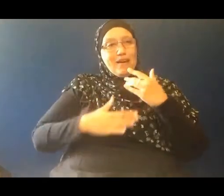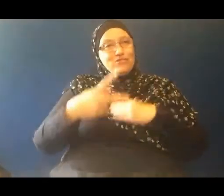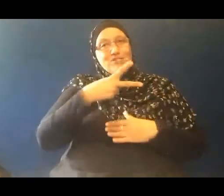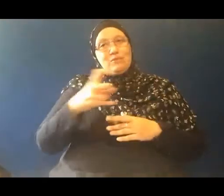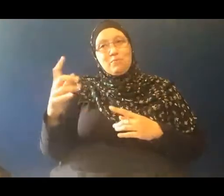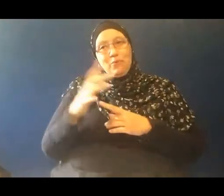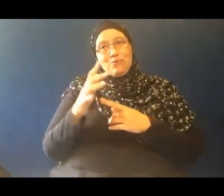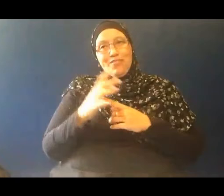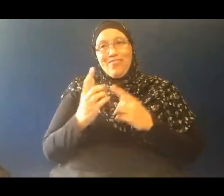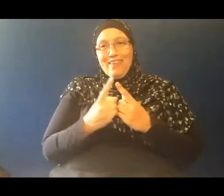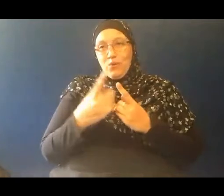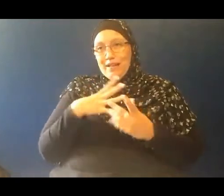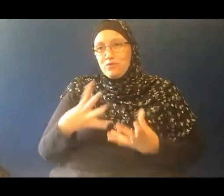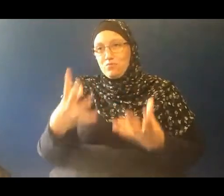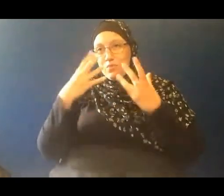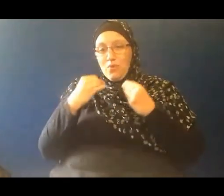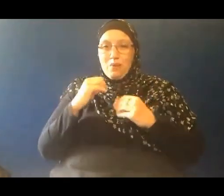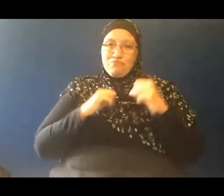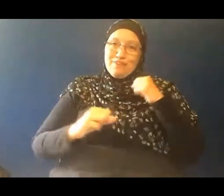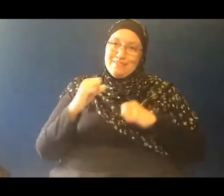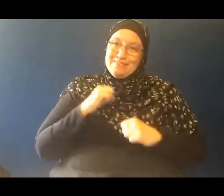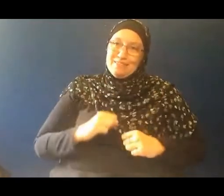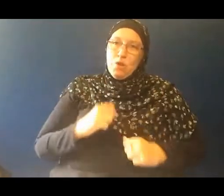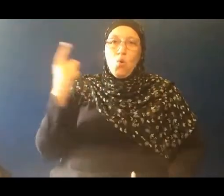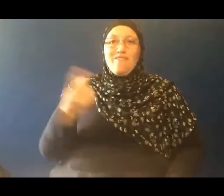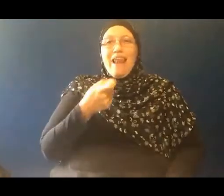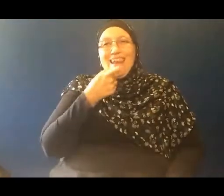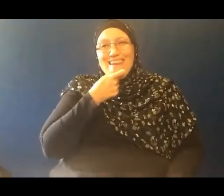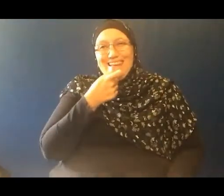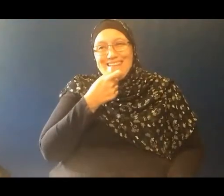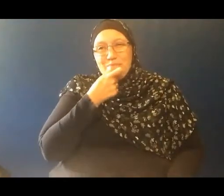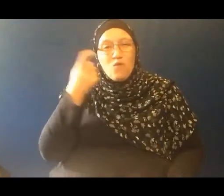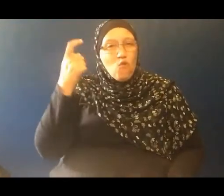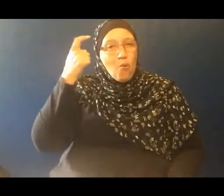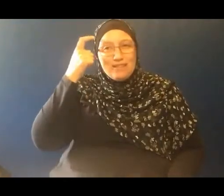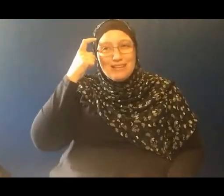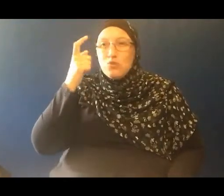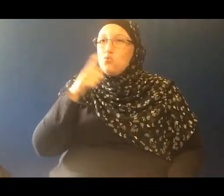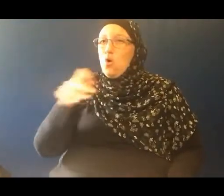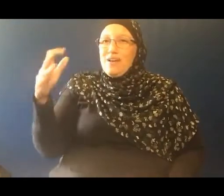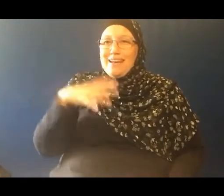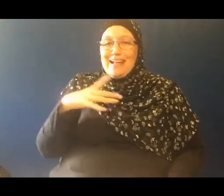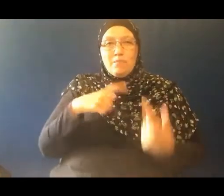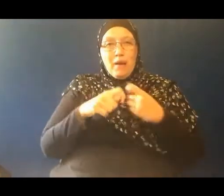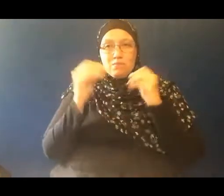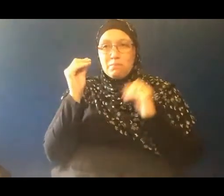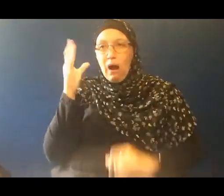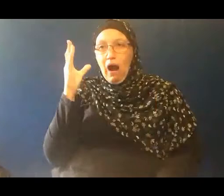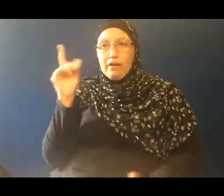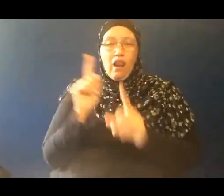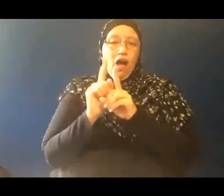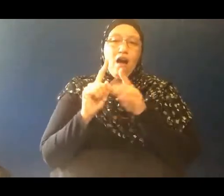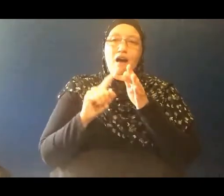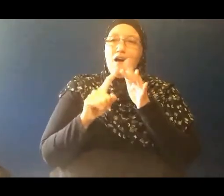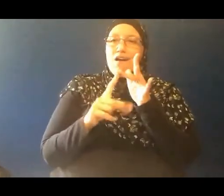explain it. Anyone with a little bit of common sense, you don't need to be Einstein to acknowledge this, that yes, patience is